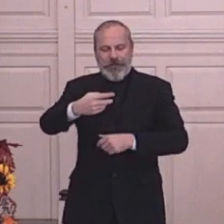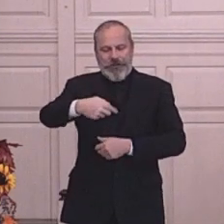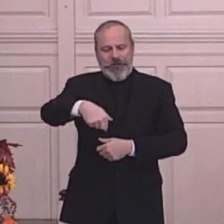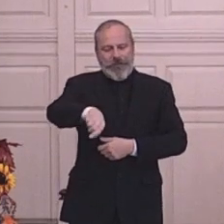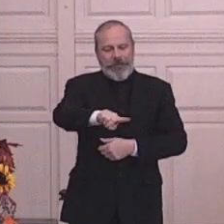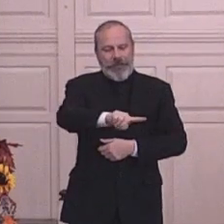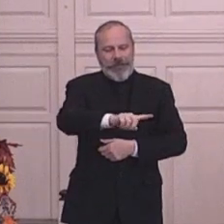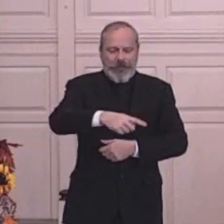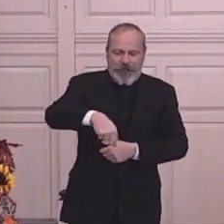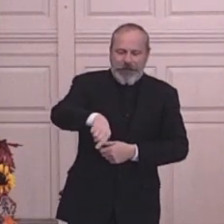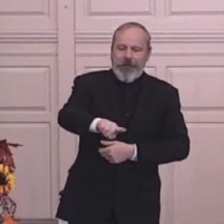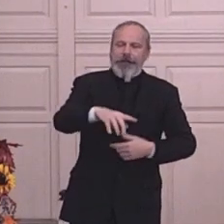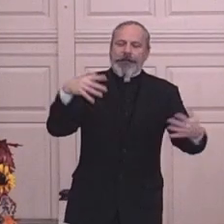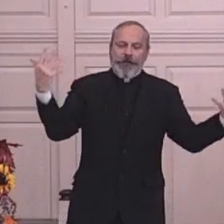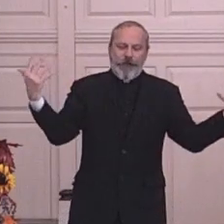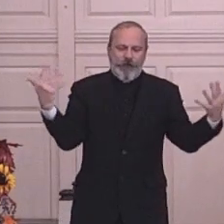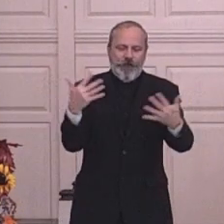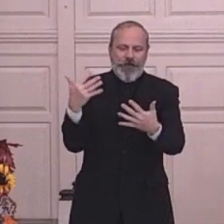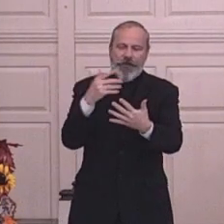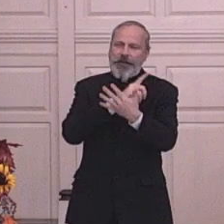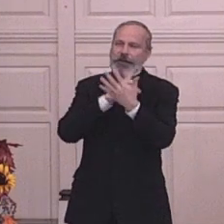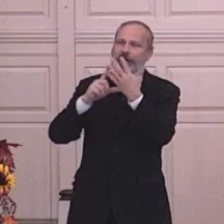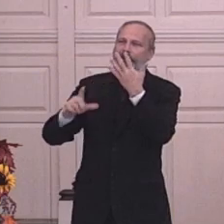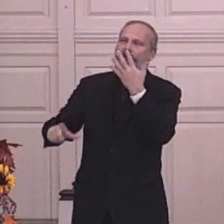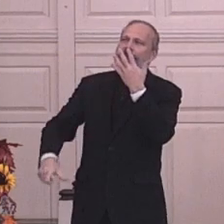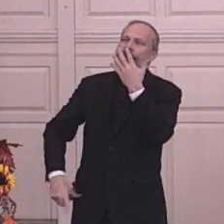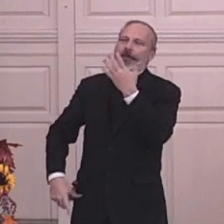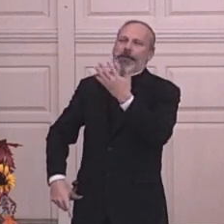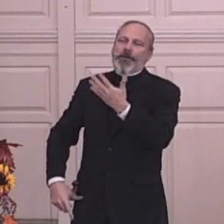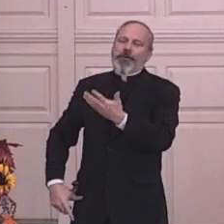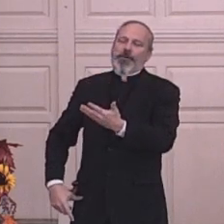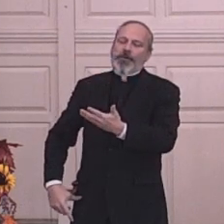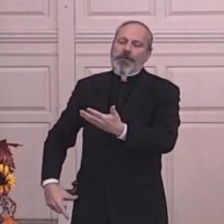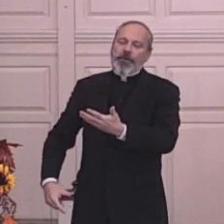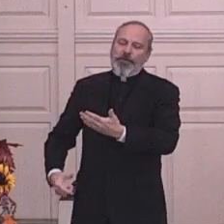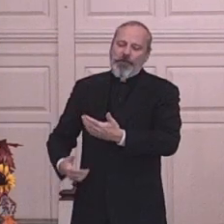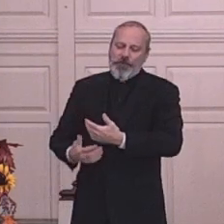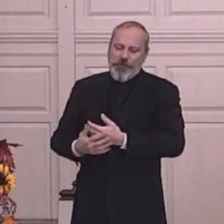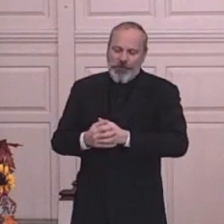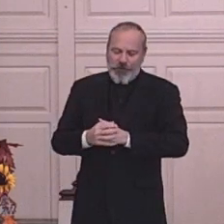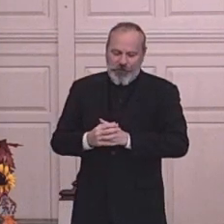Blessed are those who fear the